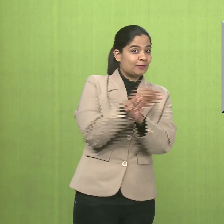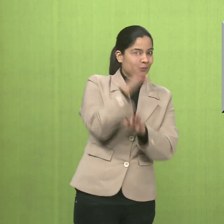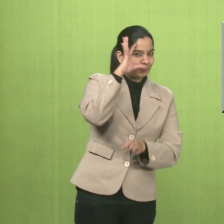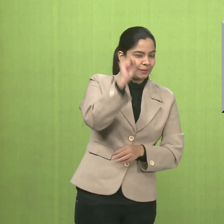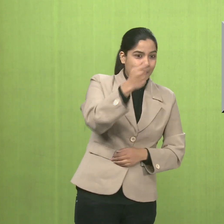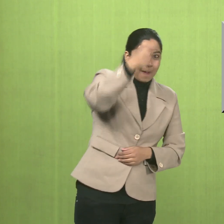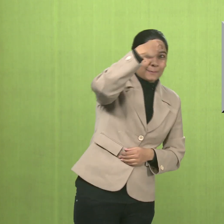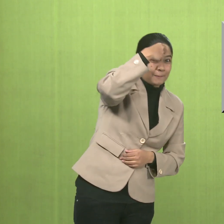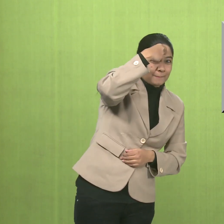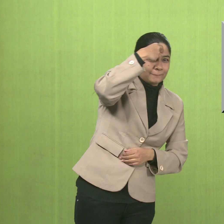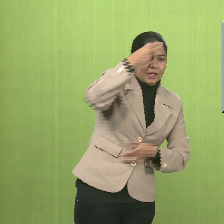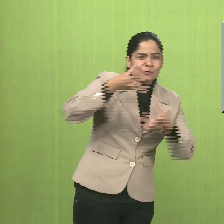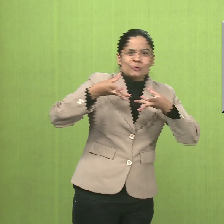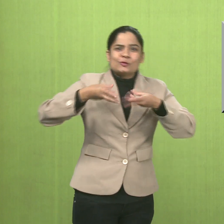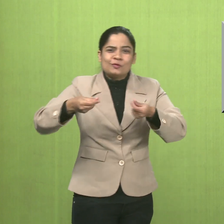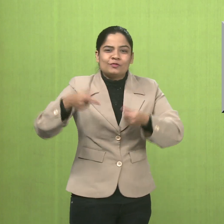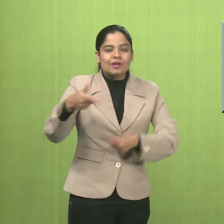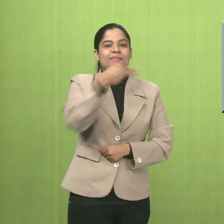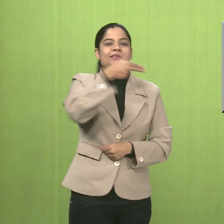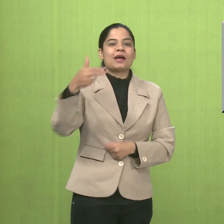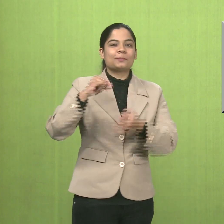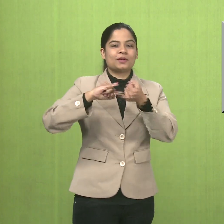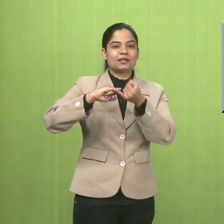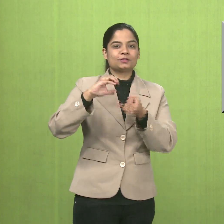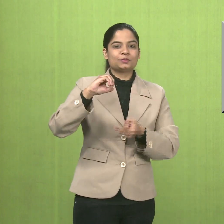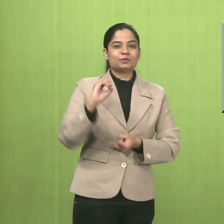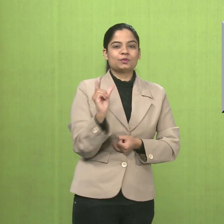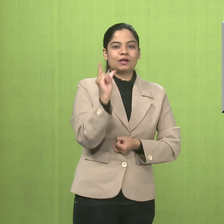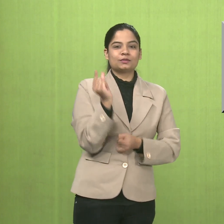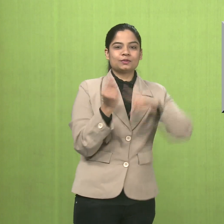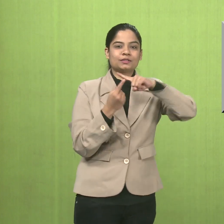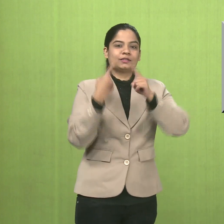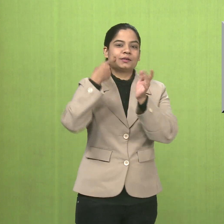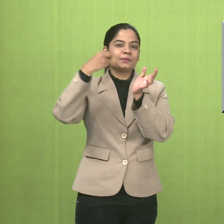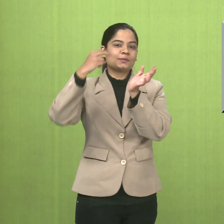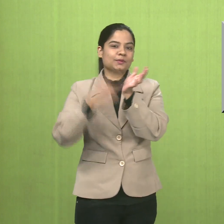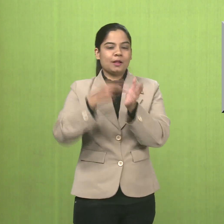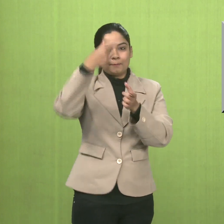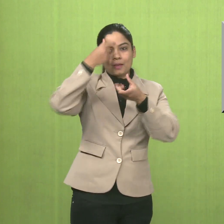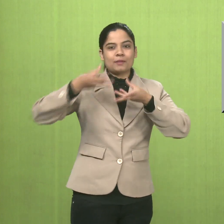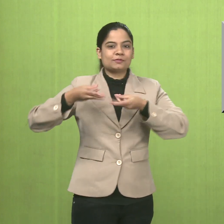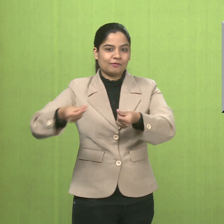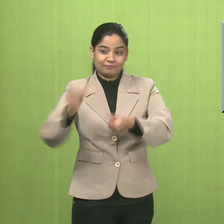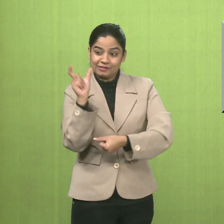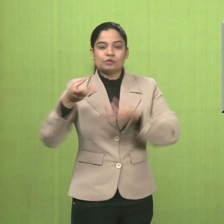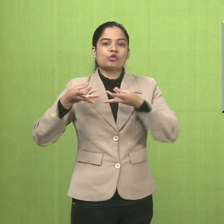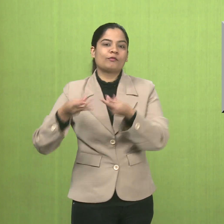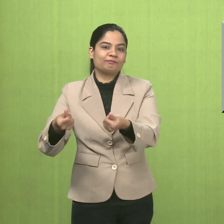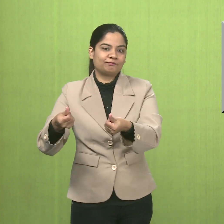Remember, I told you problem, this is solution. Providing or dealing with a situation, a difficult situation, is